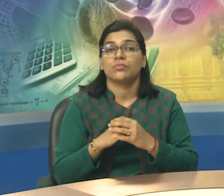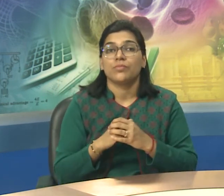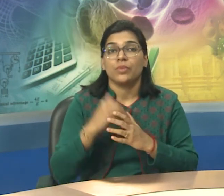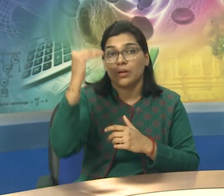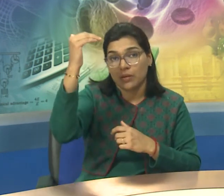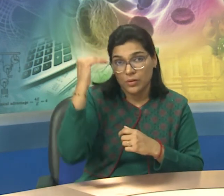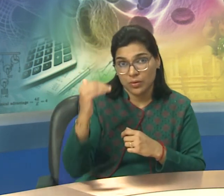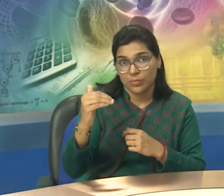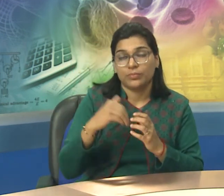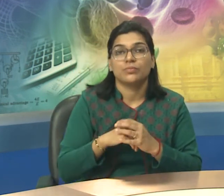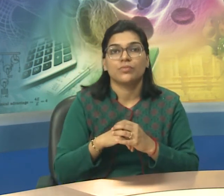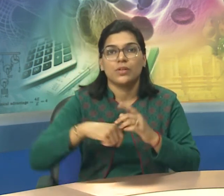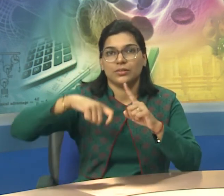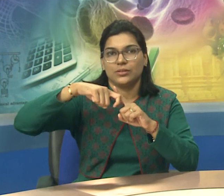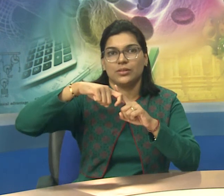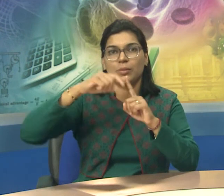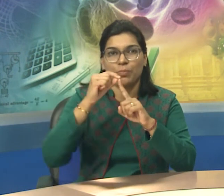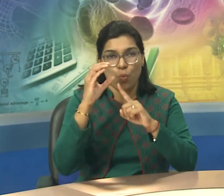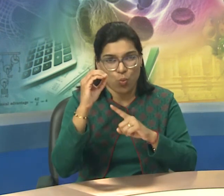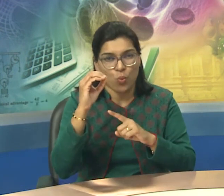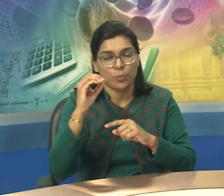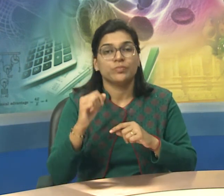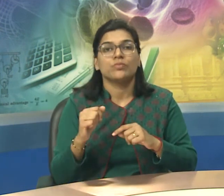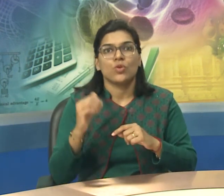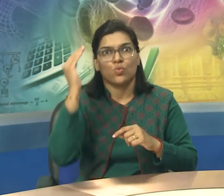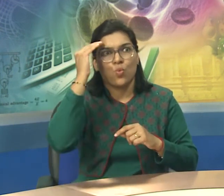KPO provides in-depth knowledge,